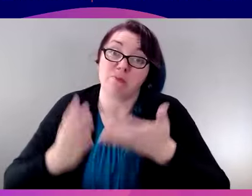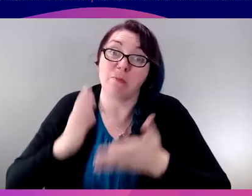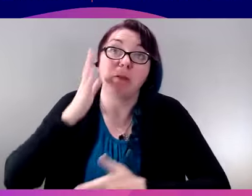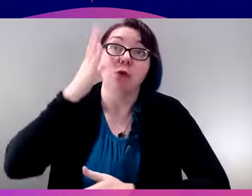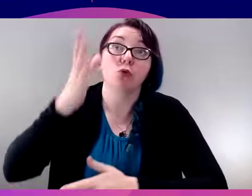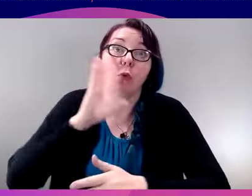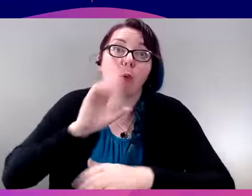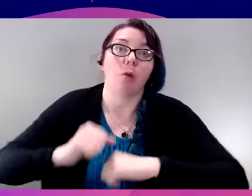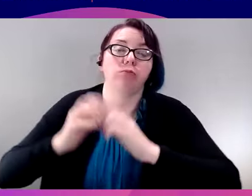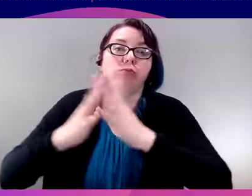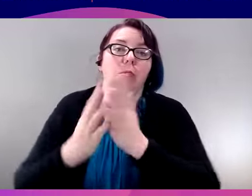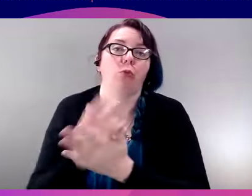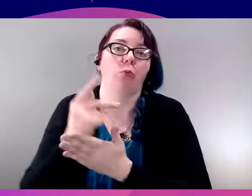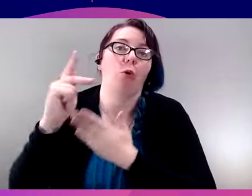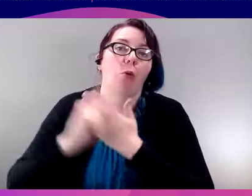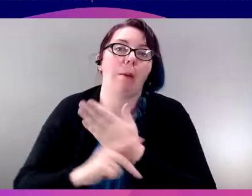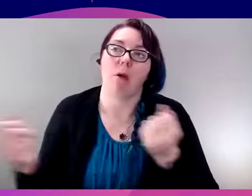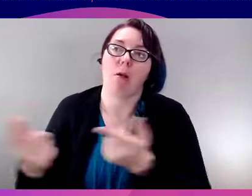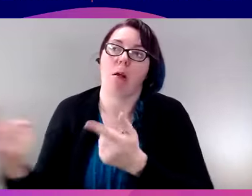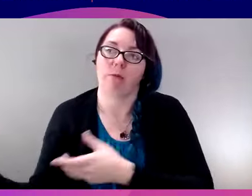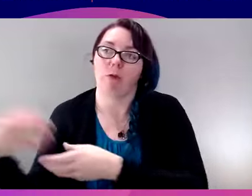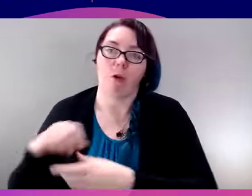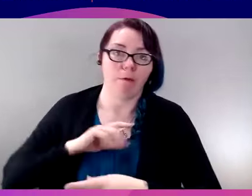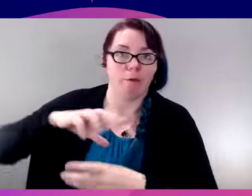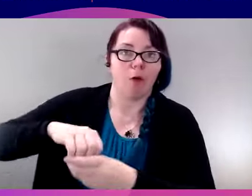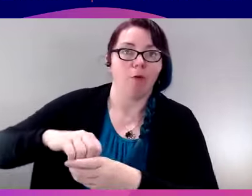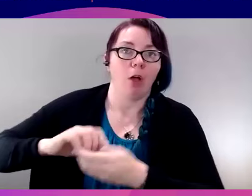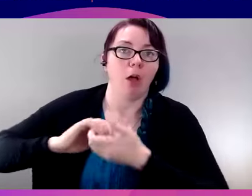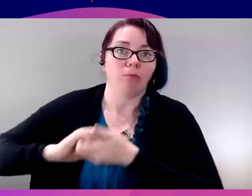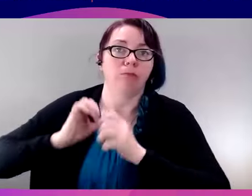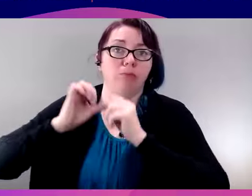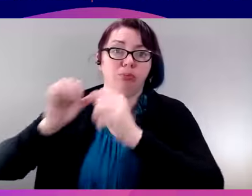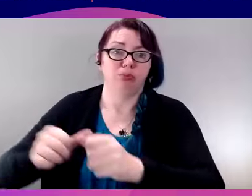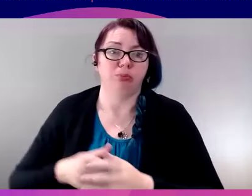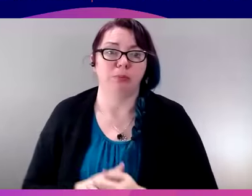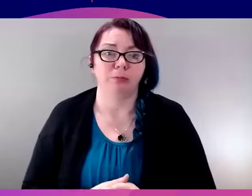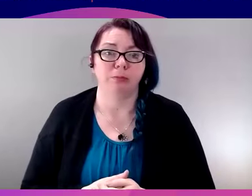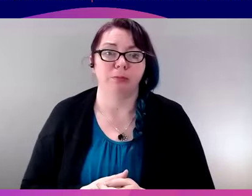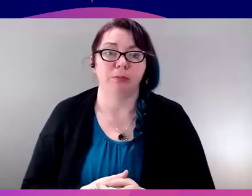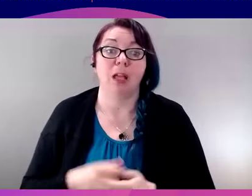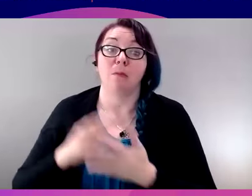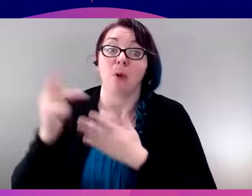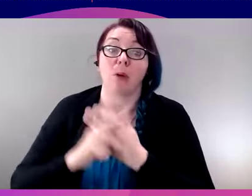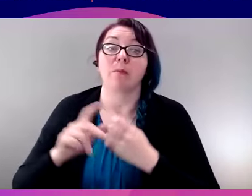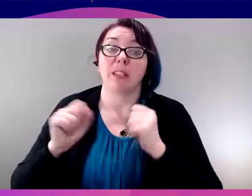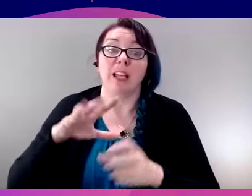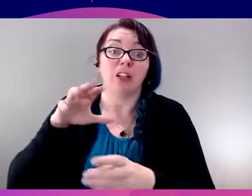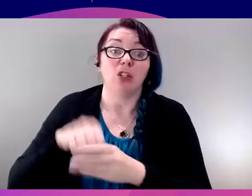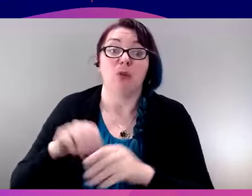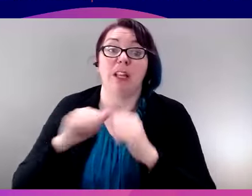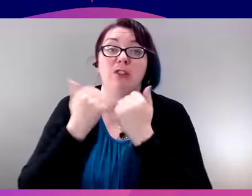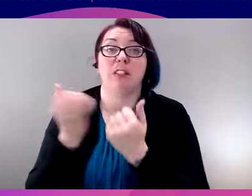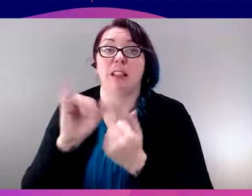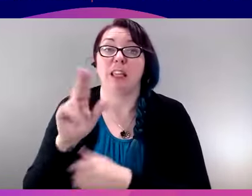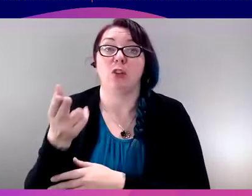with other gender-based violence agencies, humane societies, SPCAs, and veterinary clinics. It's important to